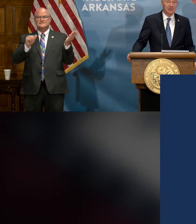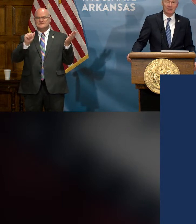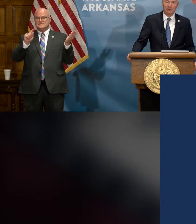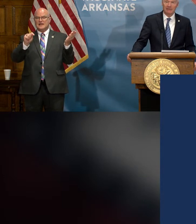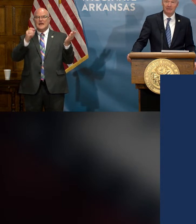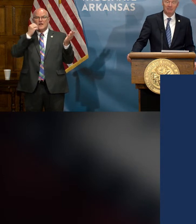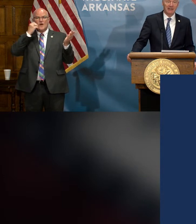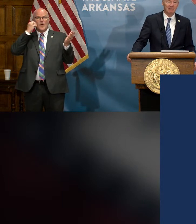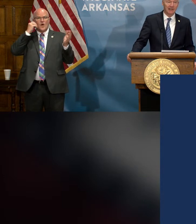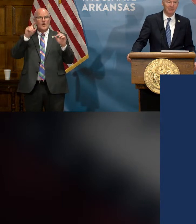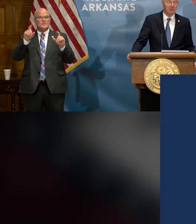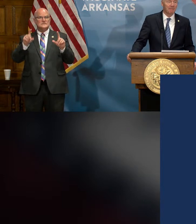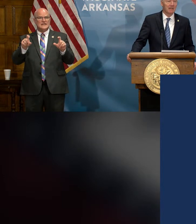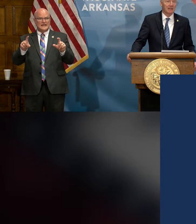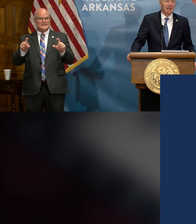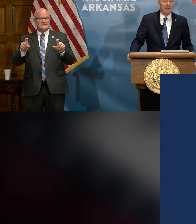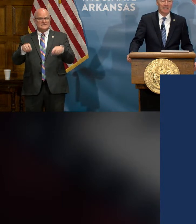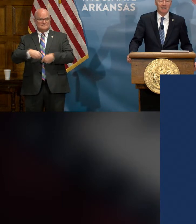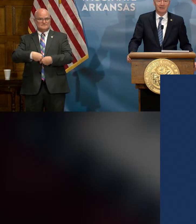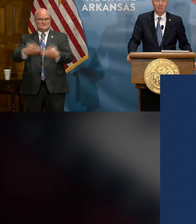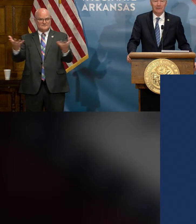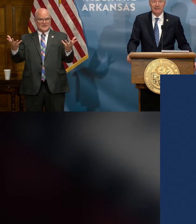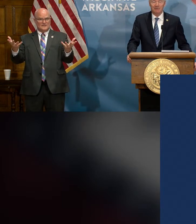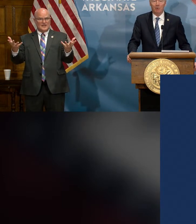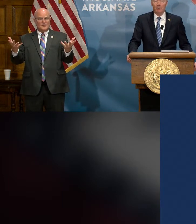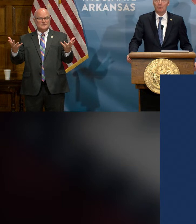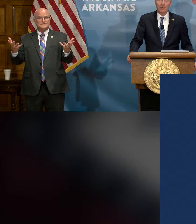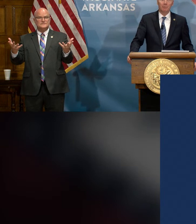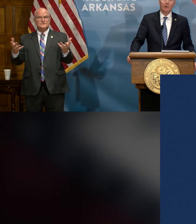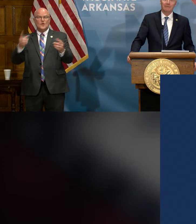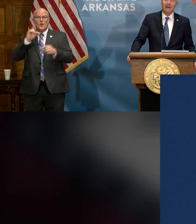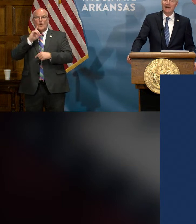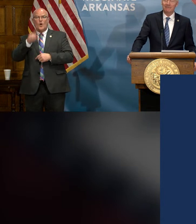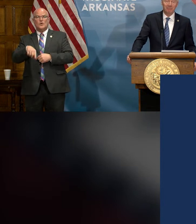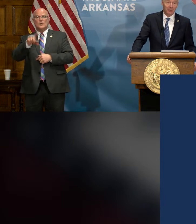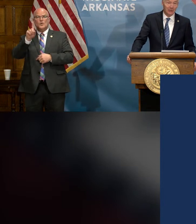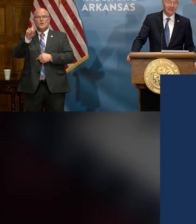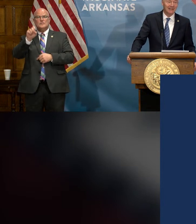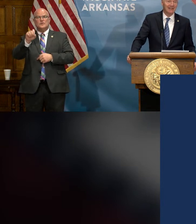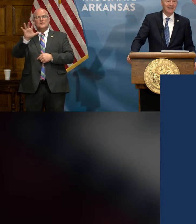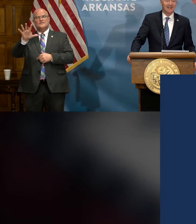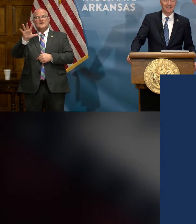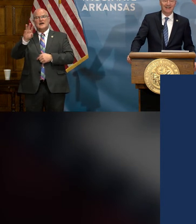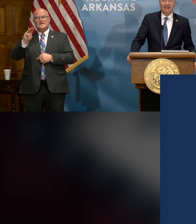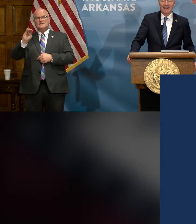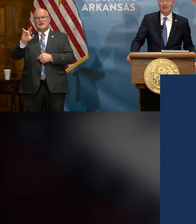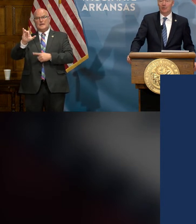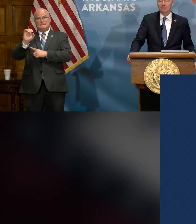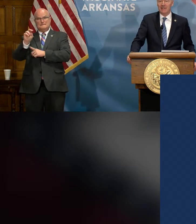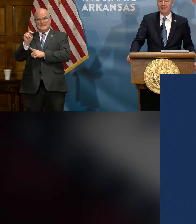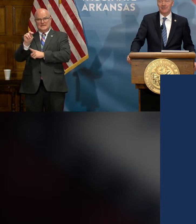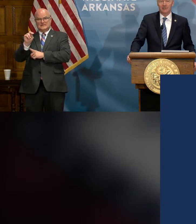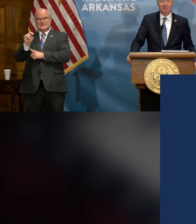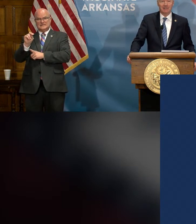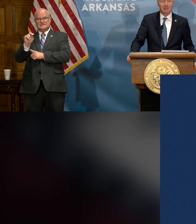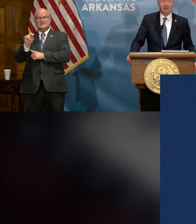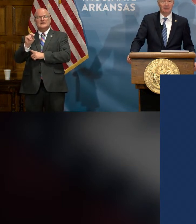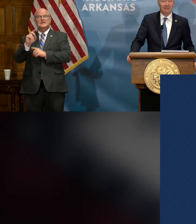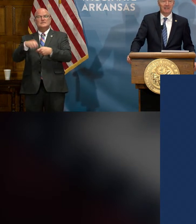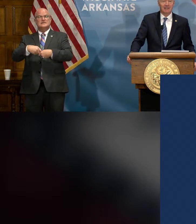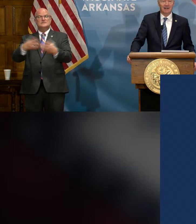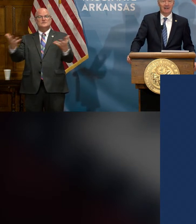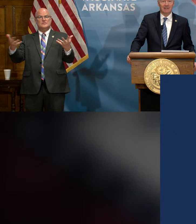at-home tests that we've made available. We ordered 1.5 million at-home tests to